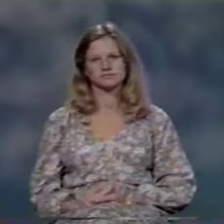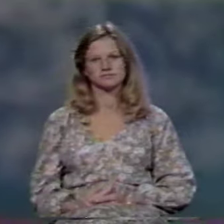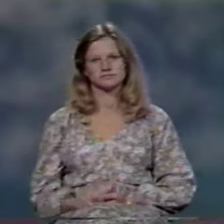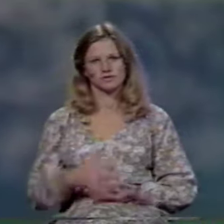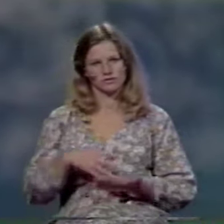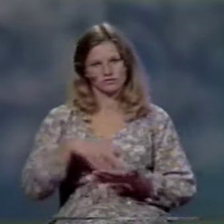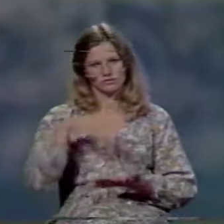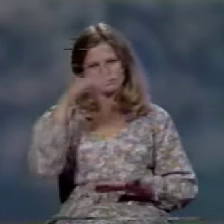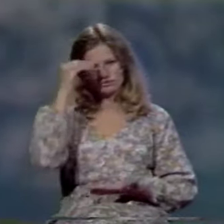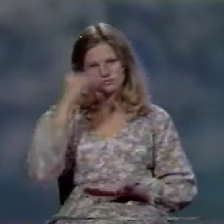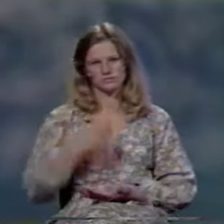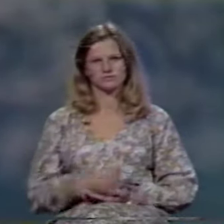Learn.